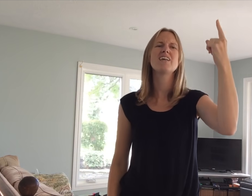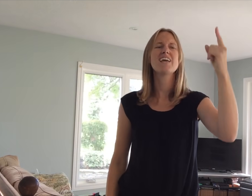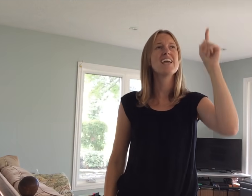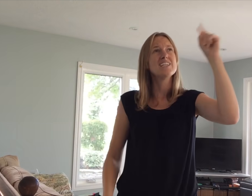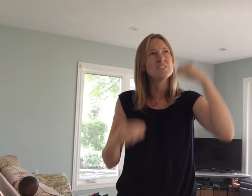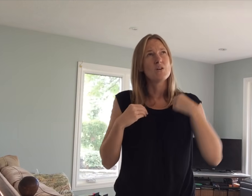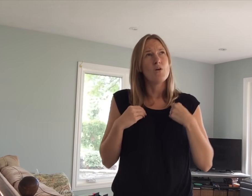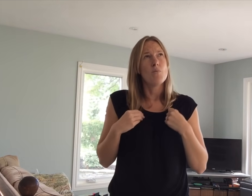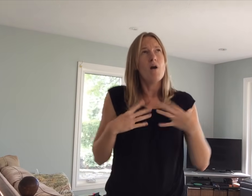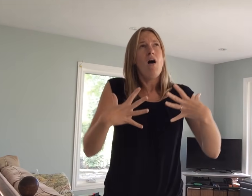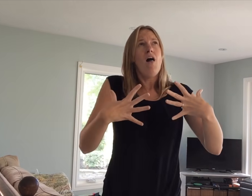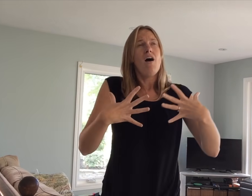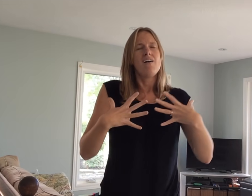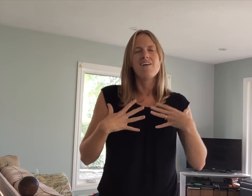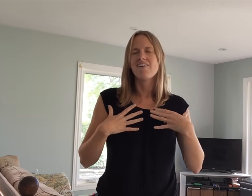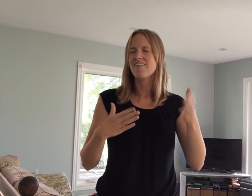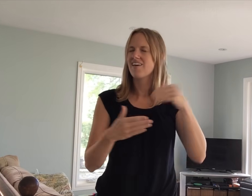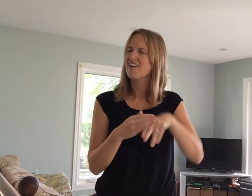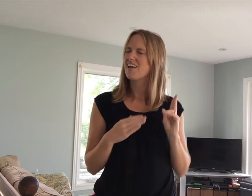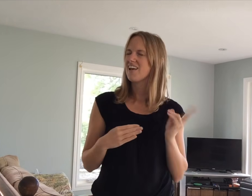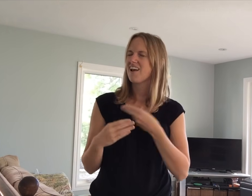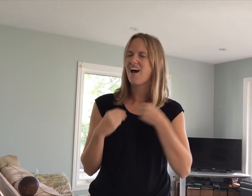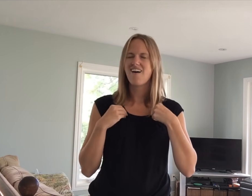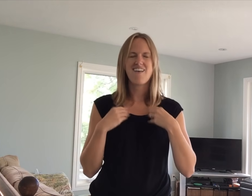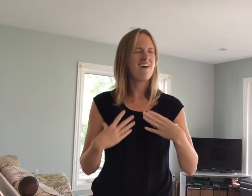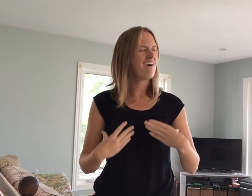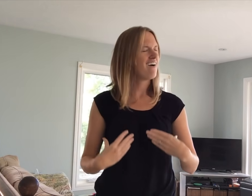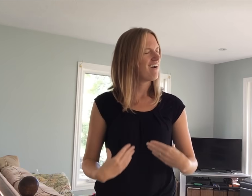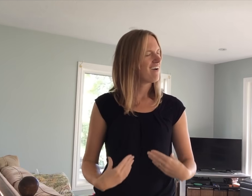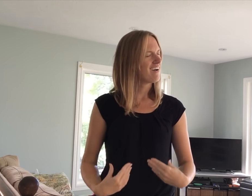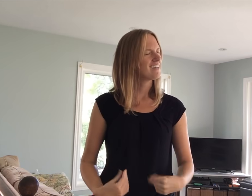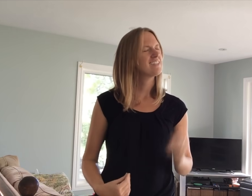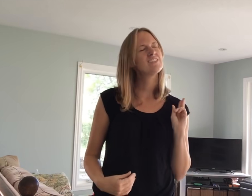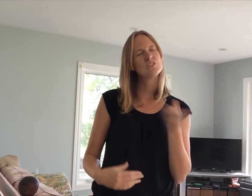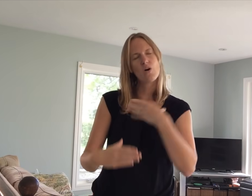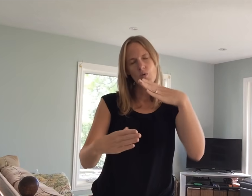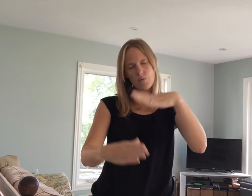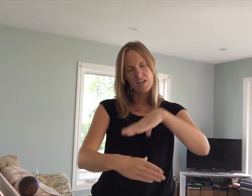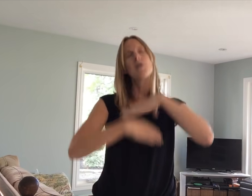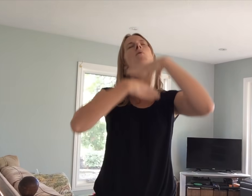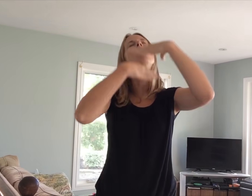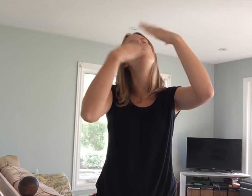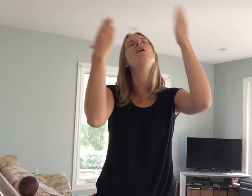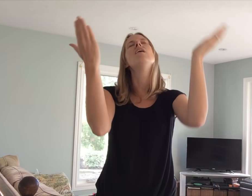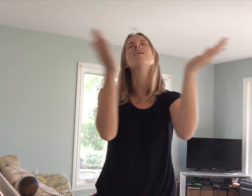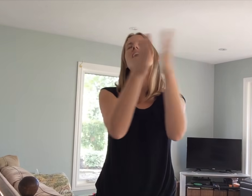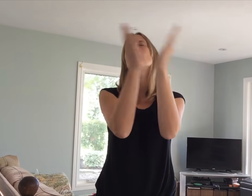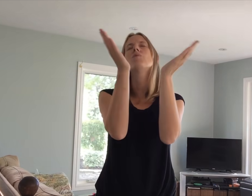It's your breath in our lungs So we pour out our